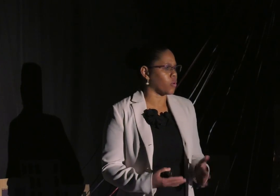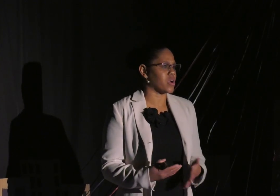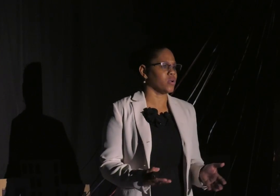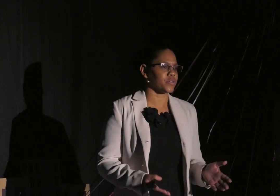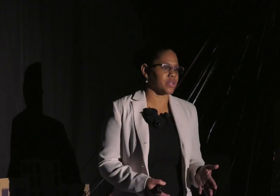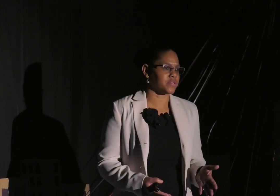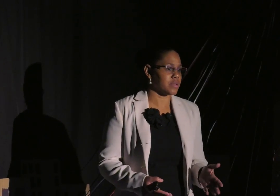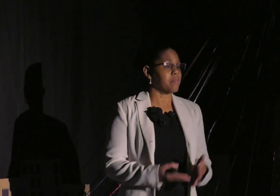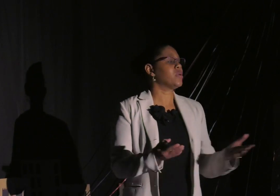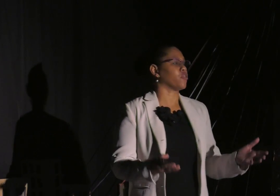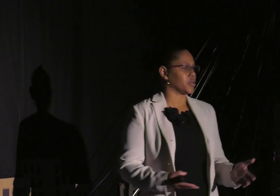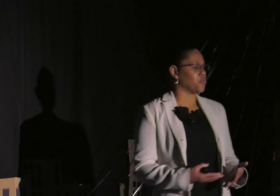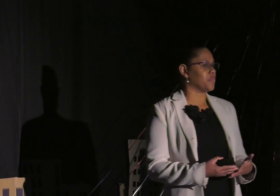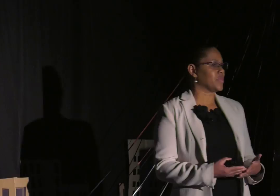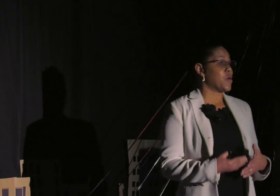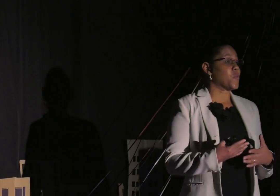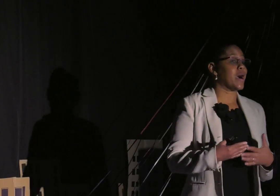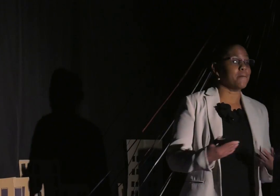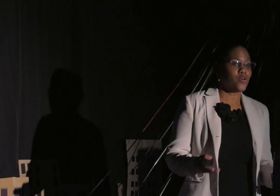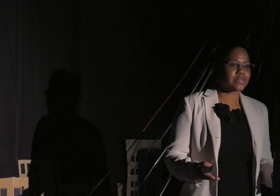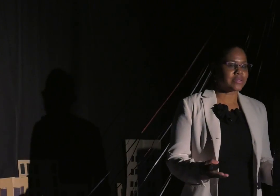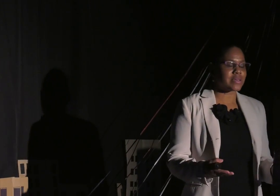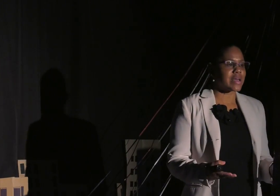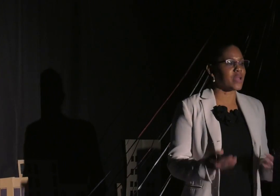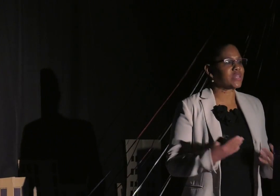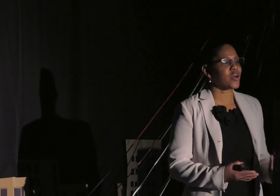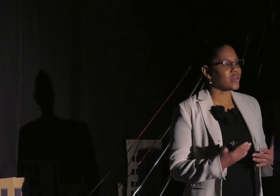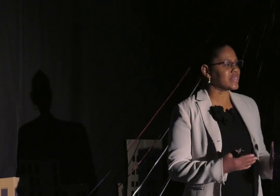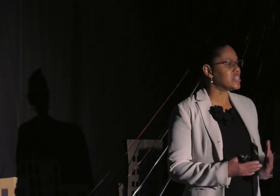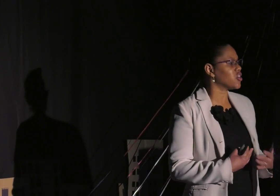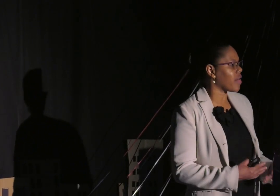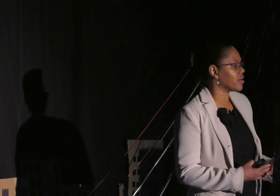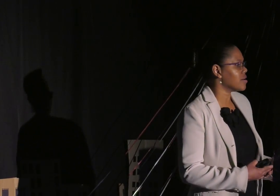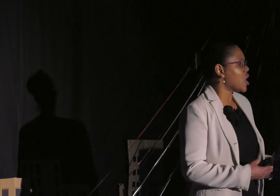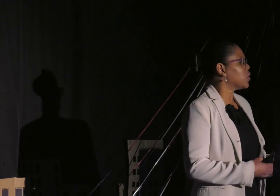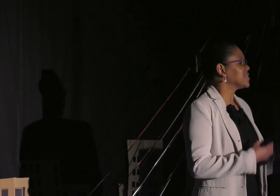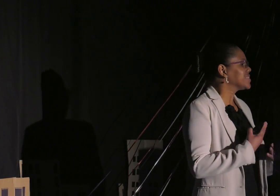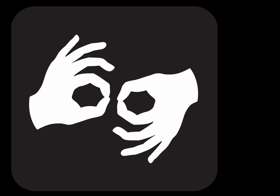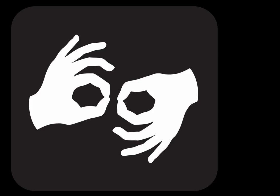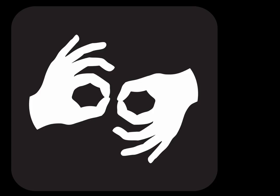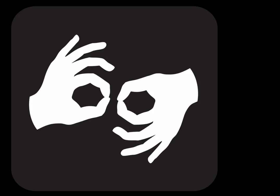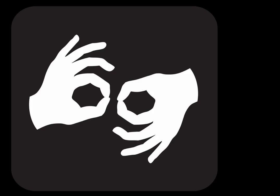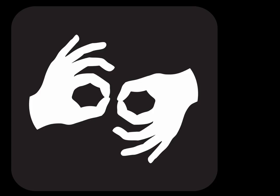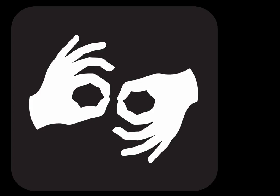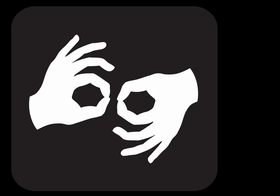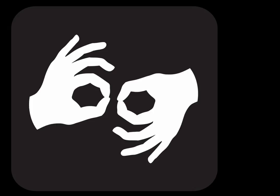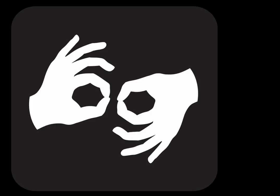what we called ourselves, but we formed a group. We got books and we taught each other how to sign using